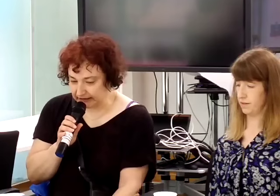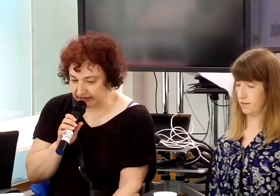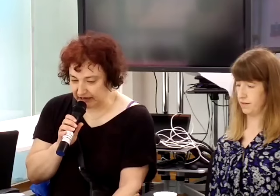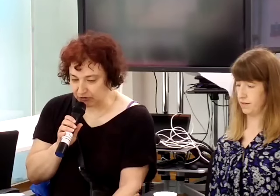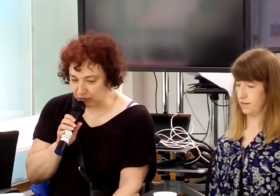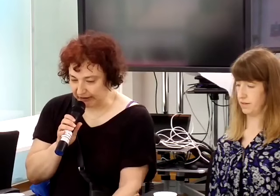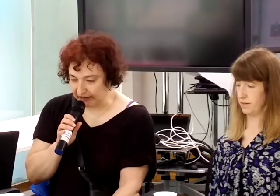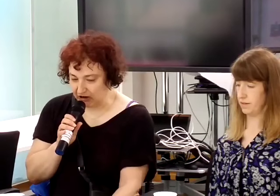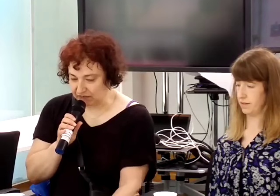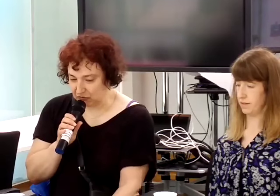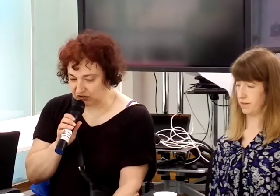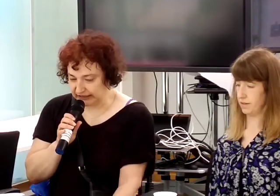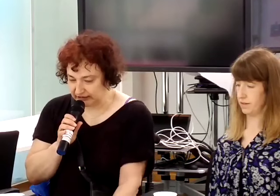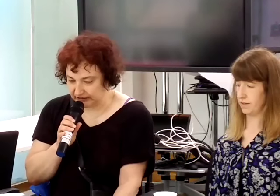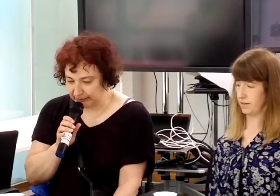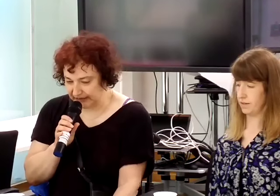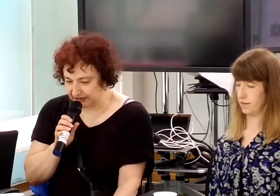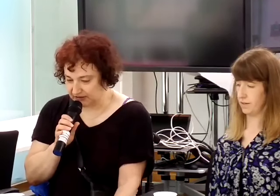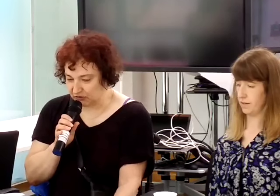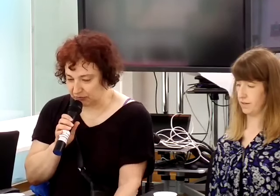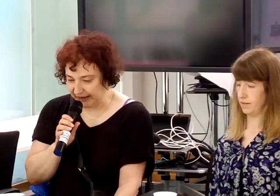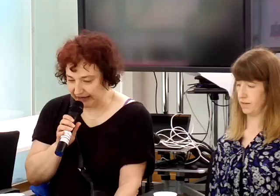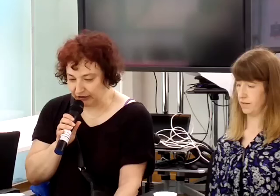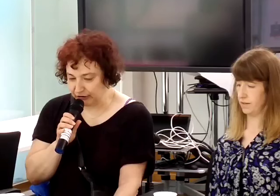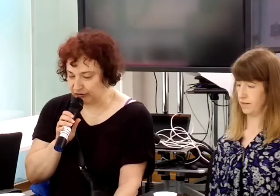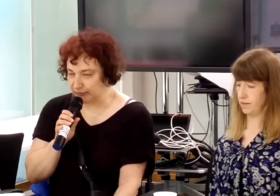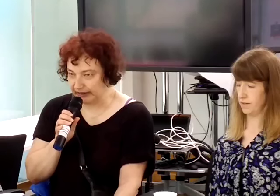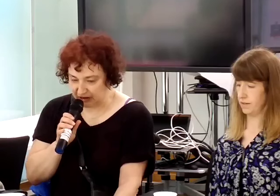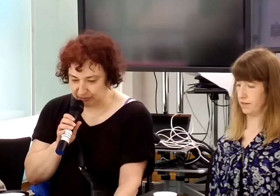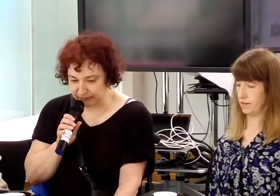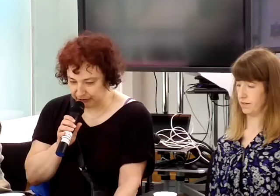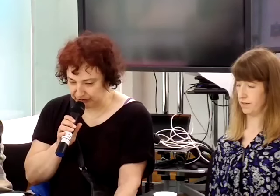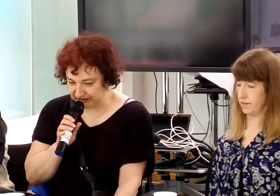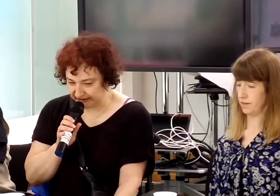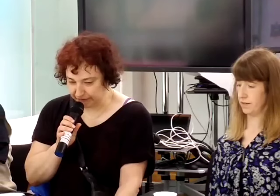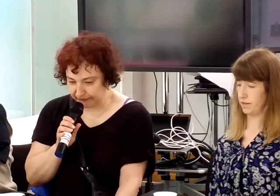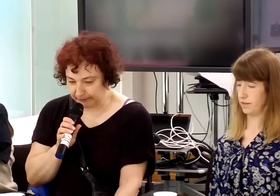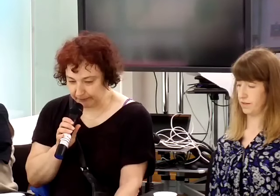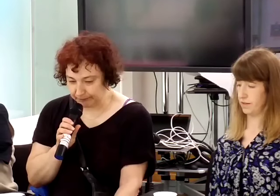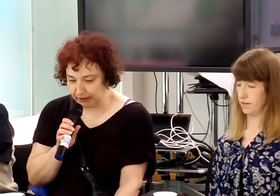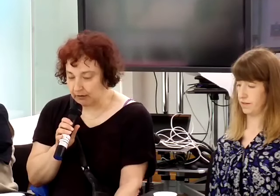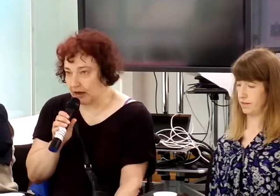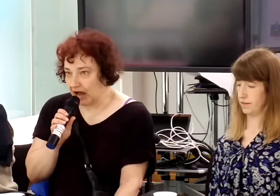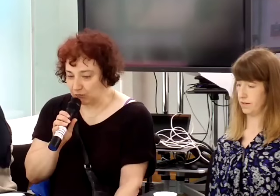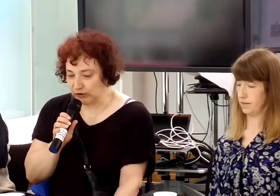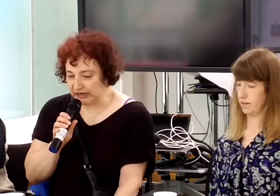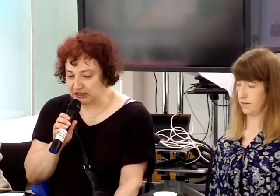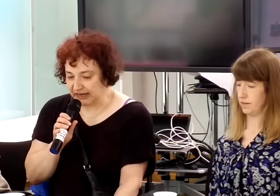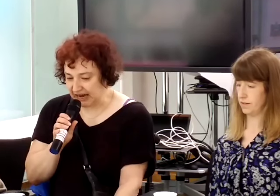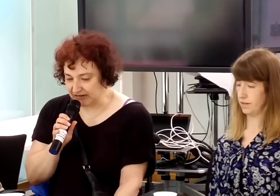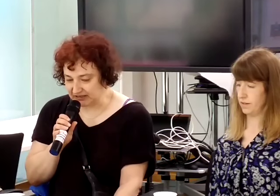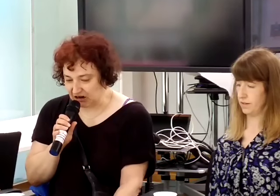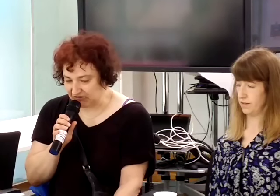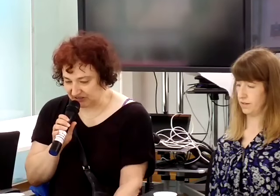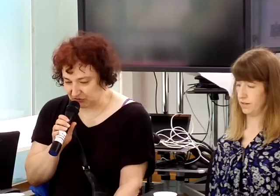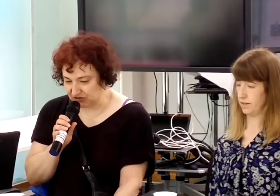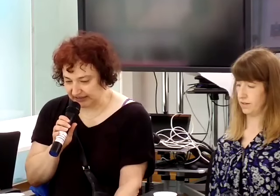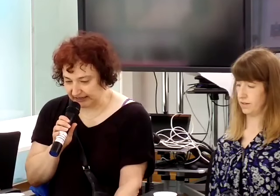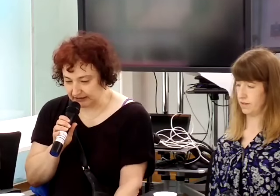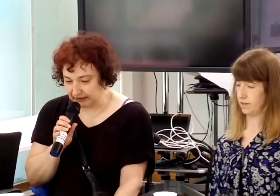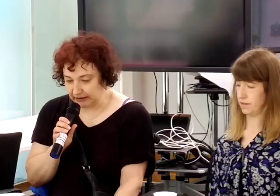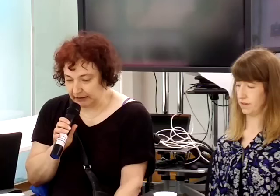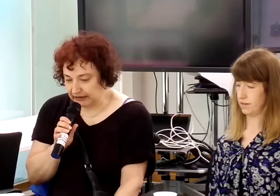independent living, disabled women are forced into dependence on men who can become abusive. Unwaged carers